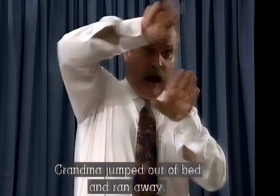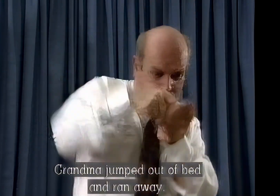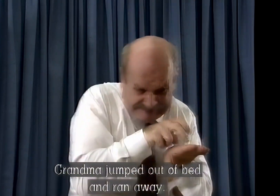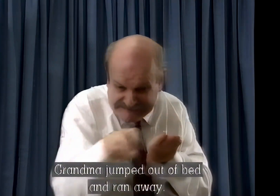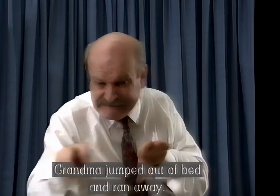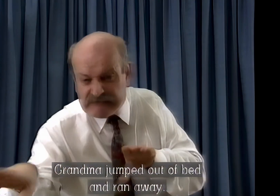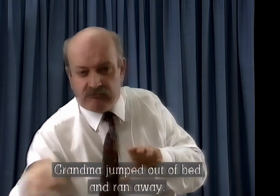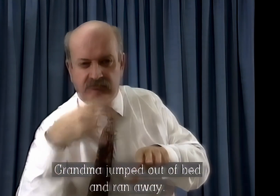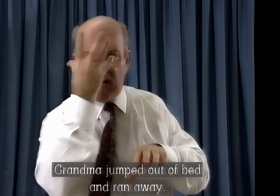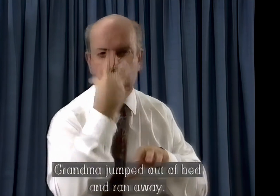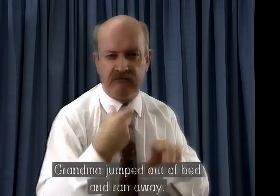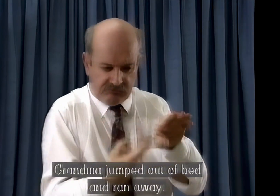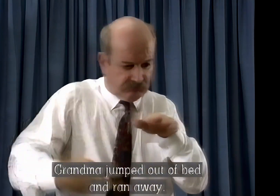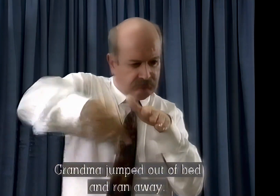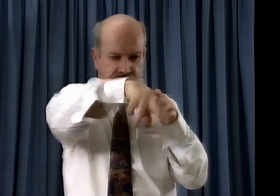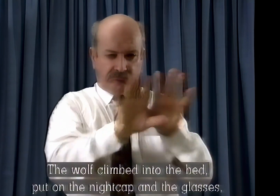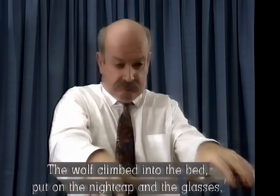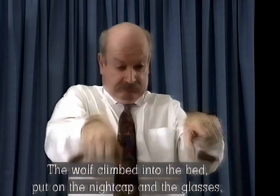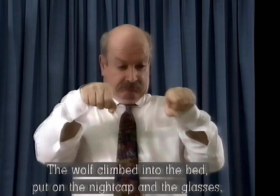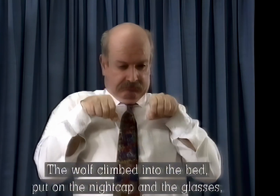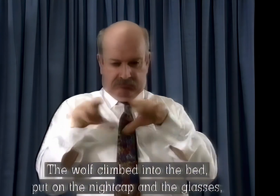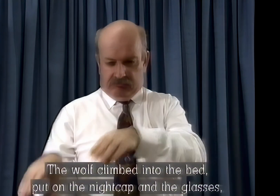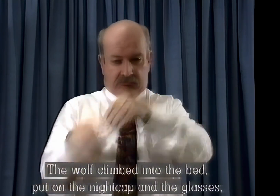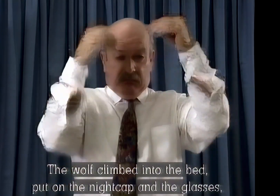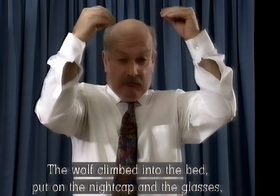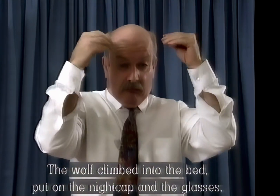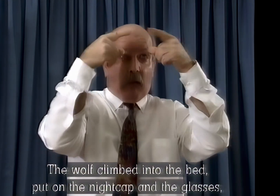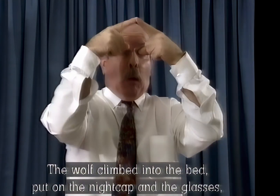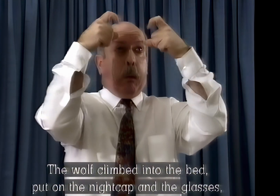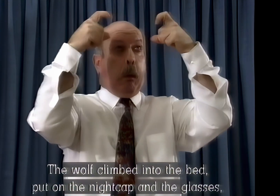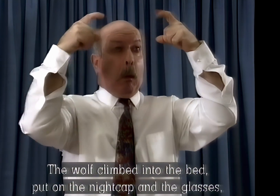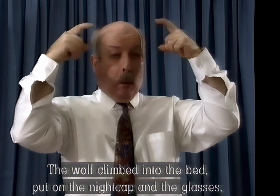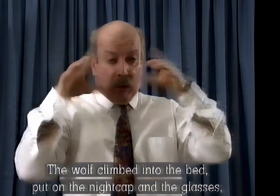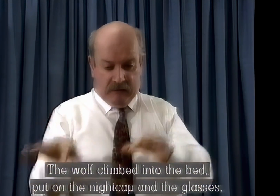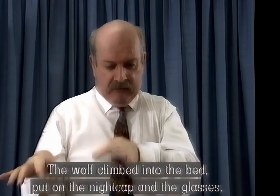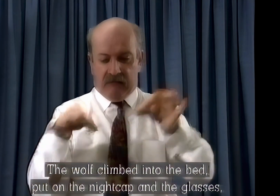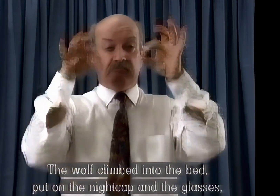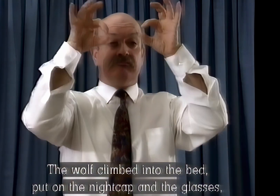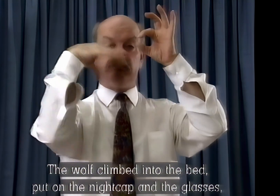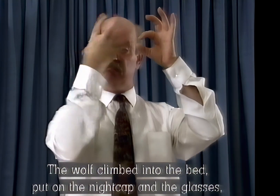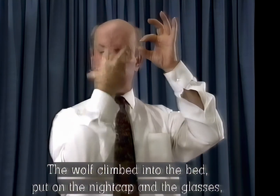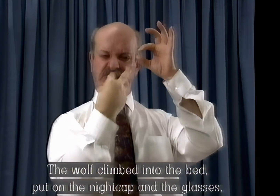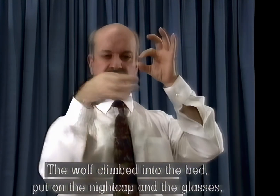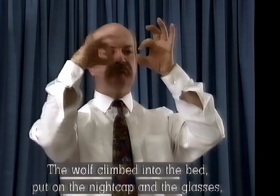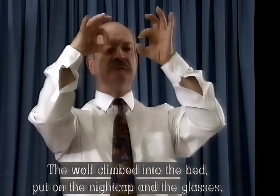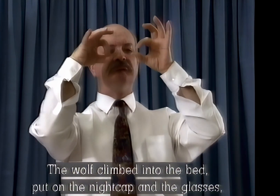and growled, and Grandma jumped out of bed and ran away. So the wolf climbed into the bed, put on a nightcap, put